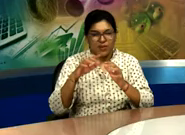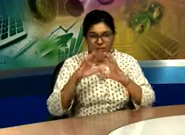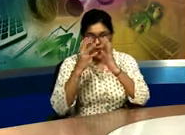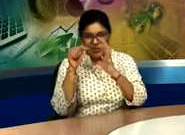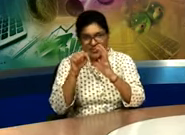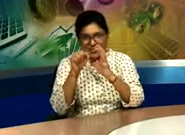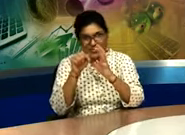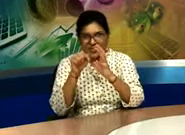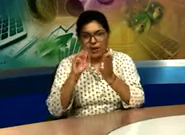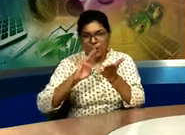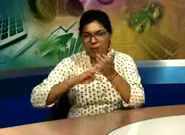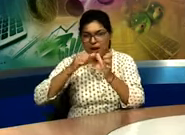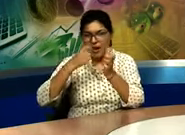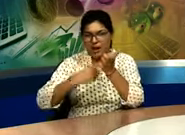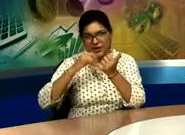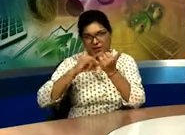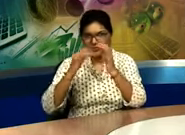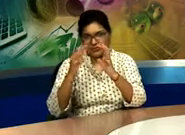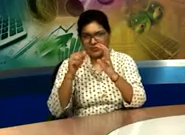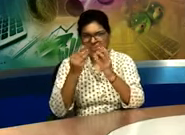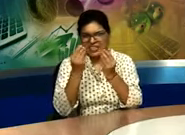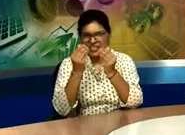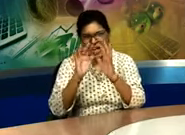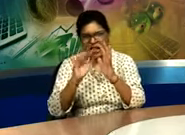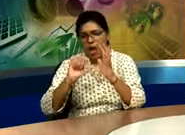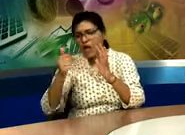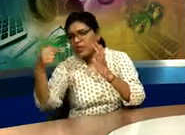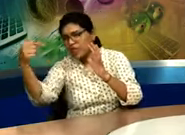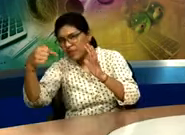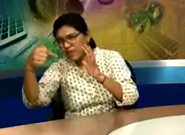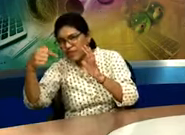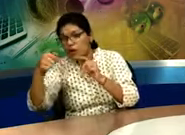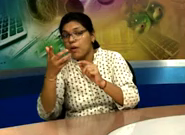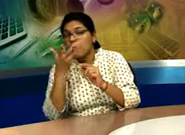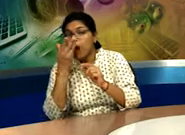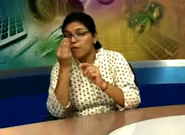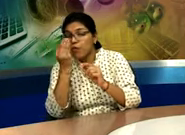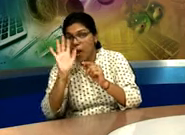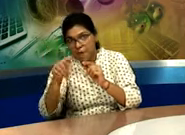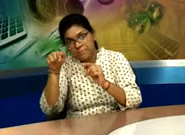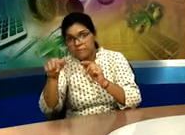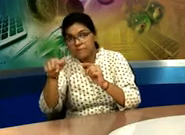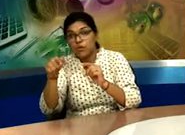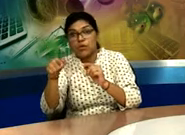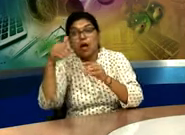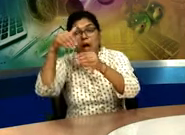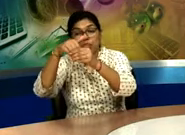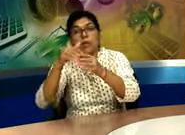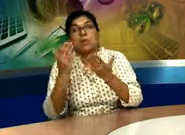those results showed that either there are germs in the soil